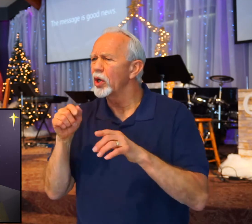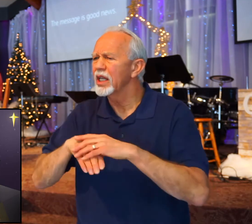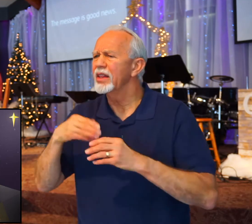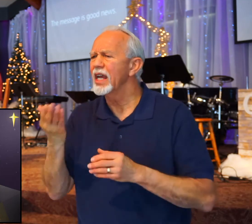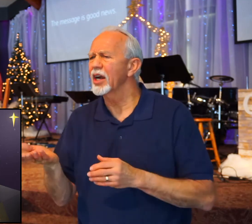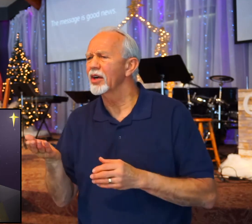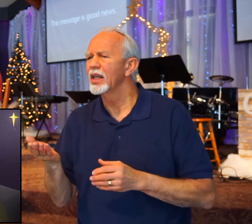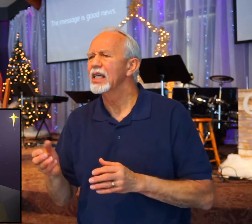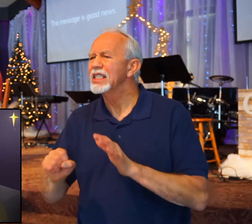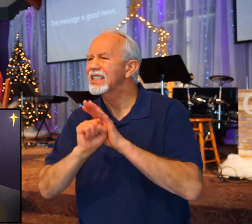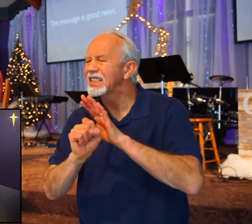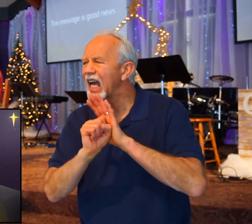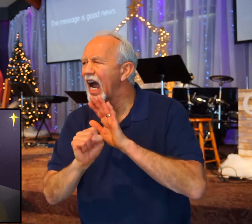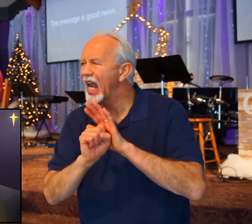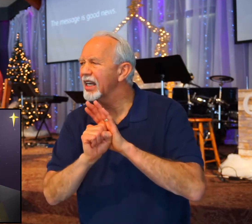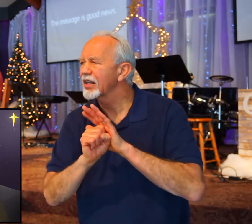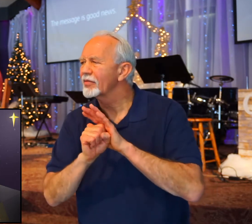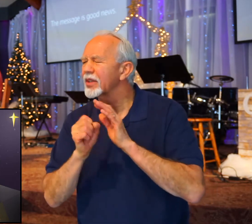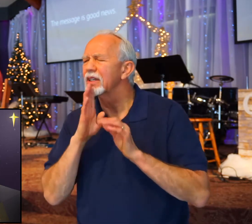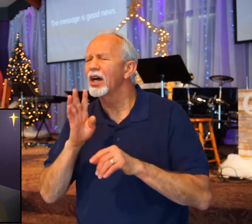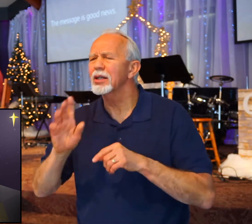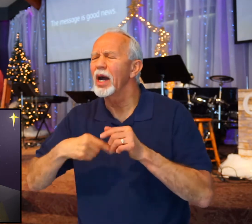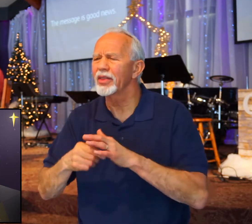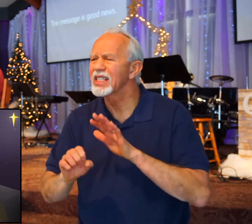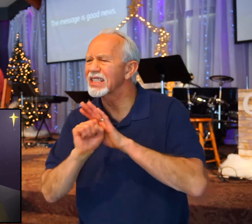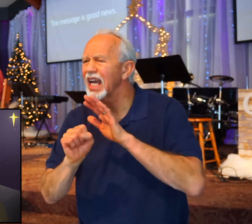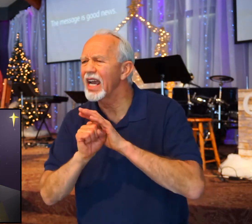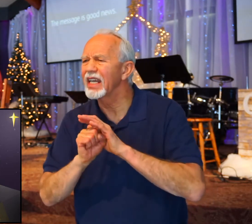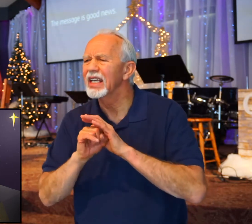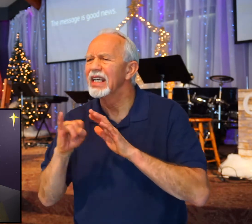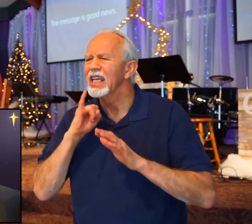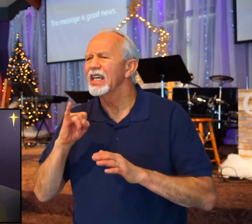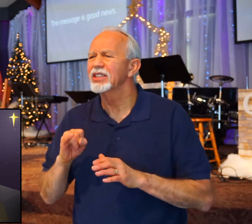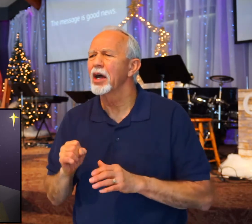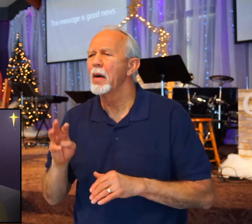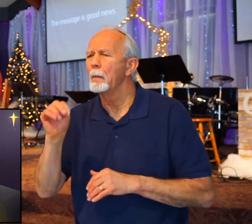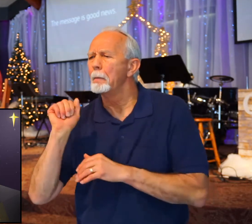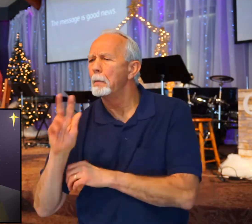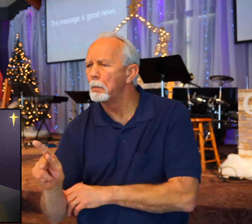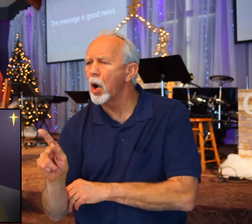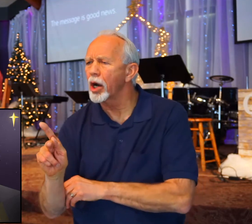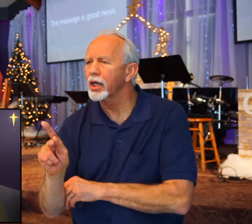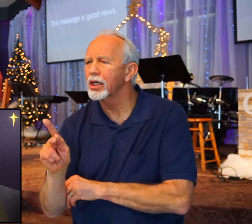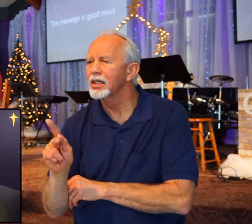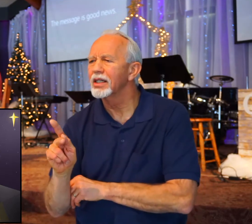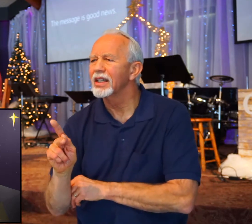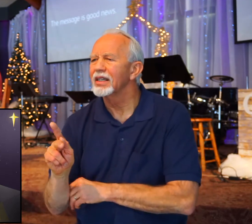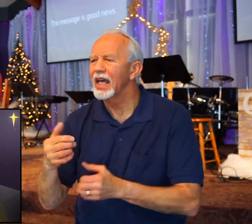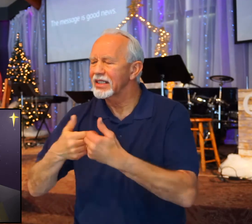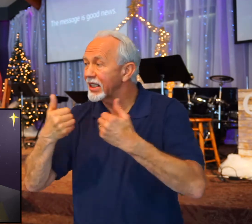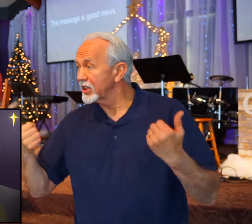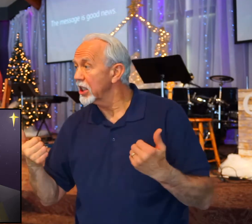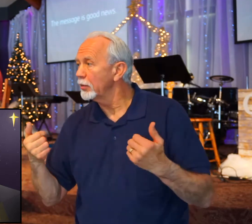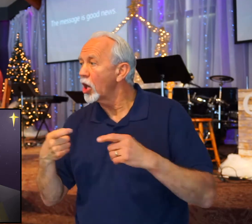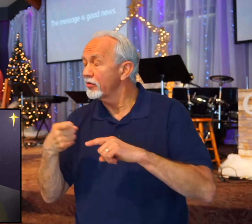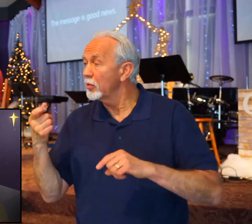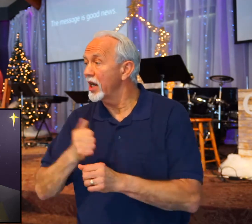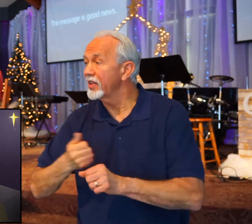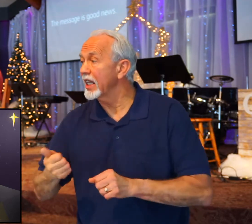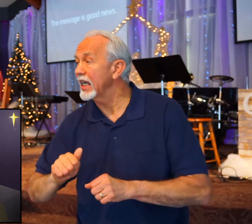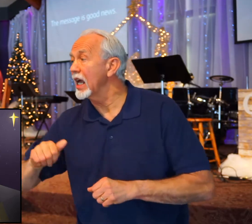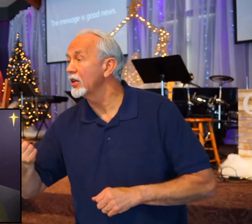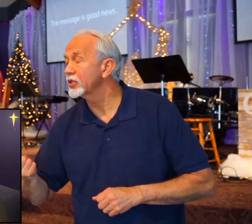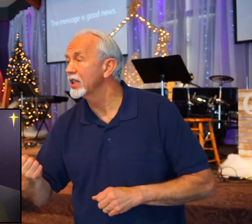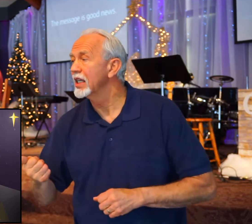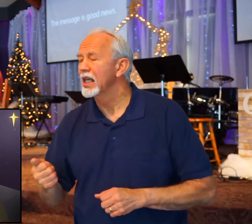translated sign. And we talked about how a sign is a distinguishing mark. It's something that sets it apart. And so the